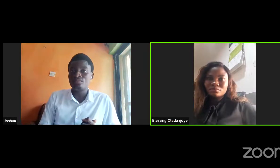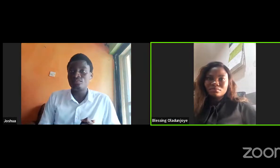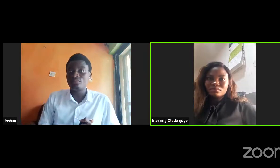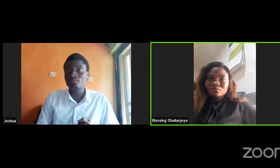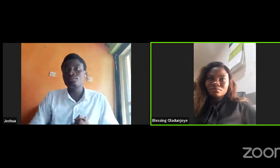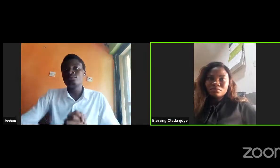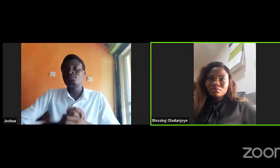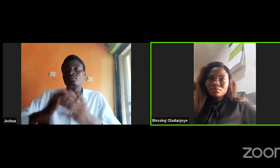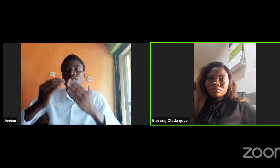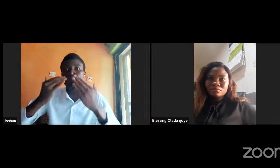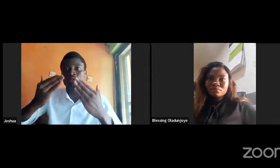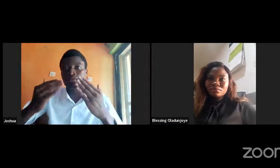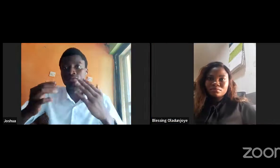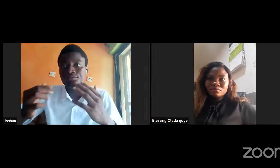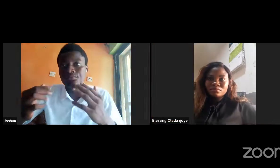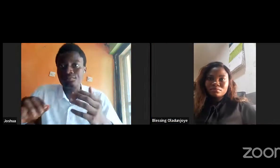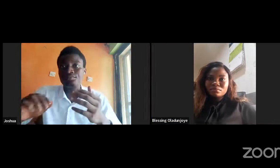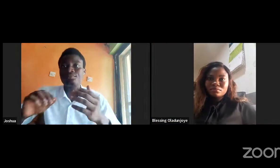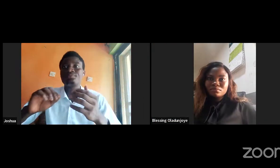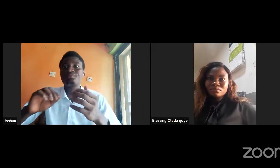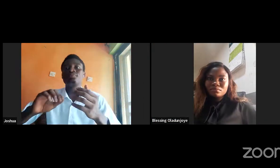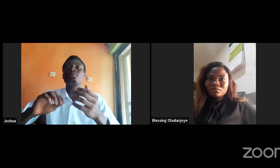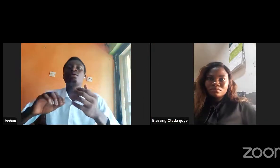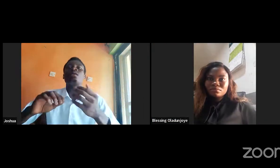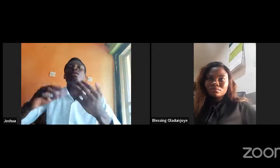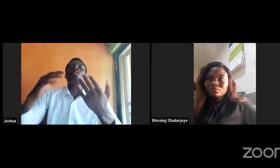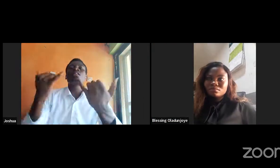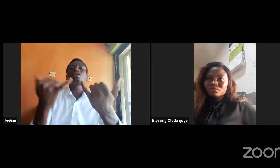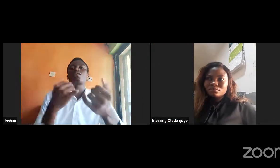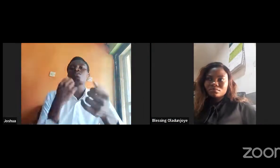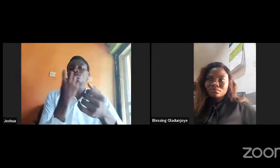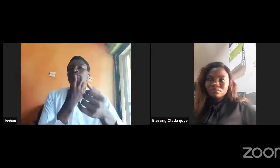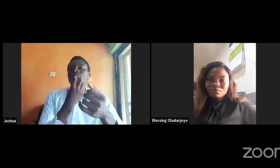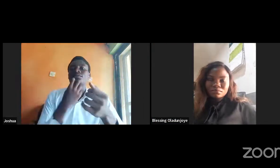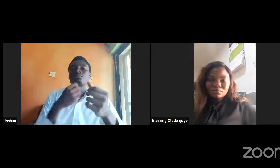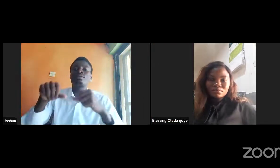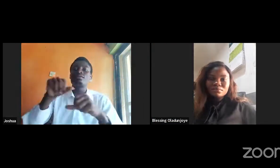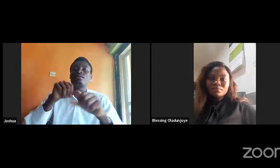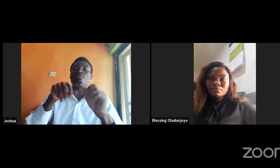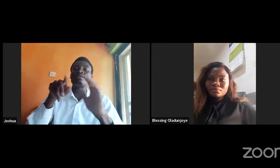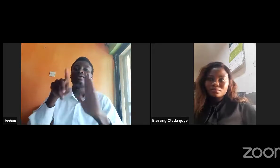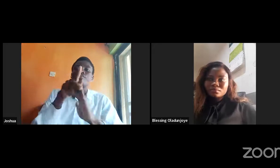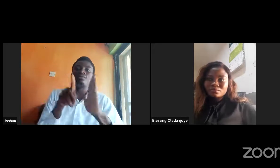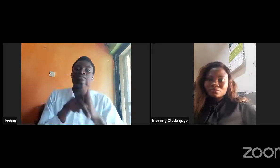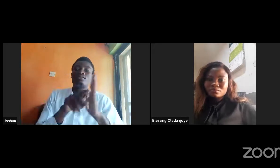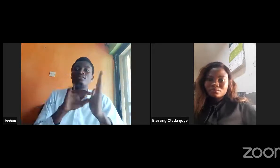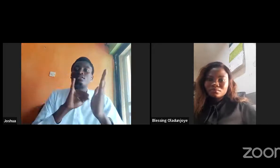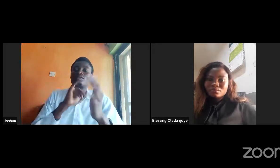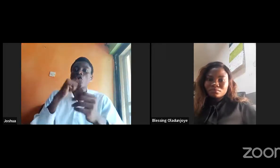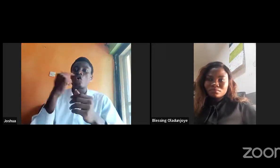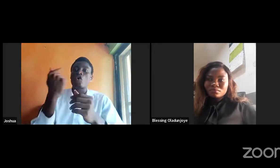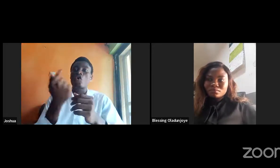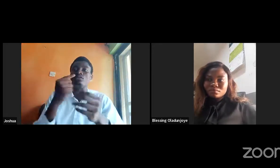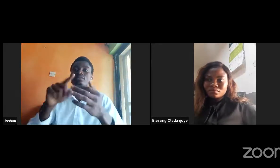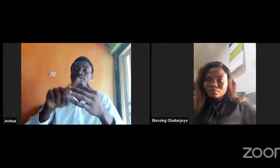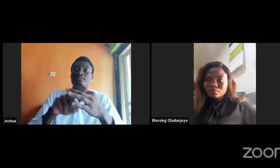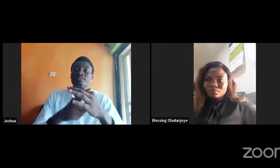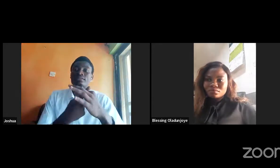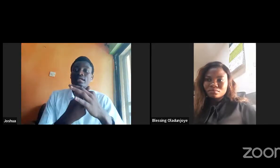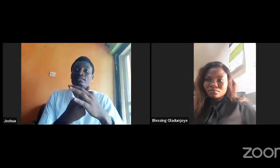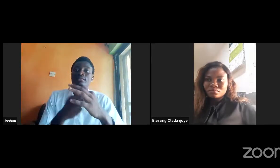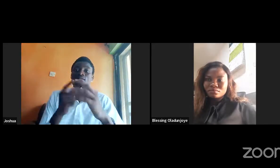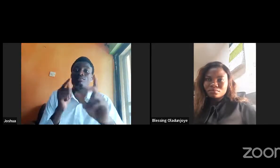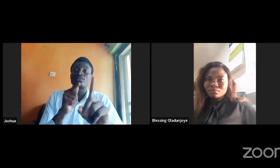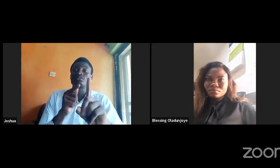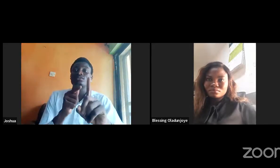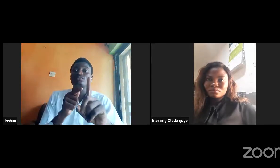I mean, speaking about policy is always the starting point for us to, because at